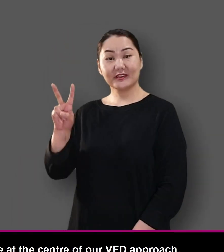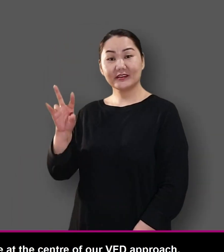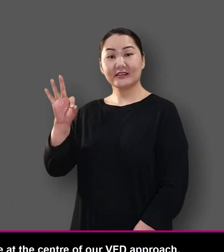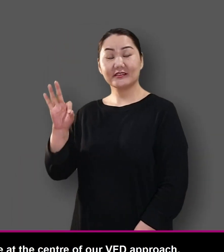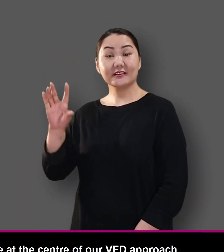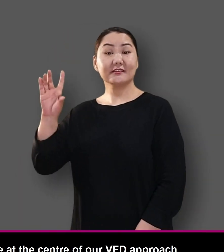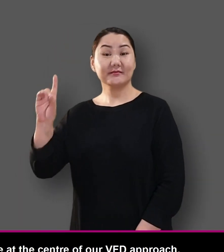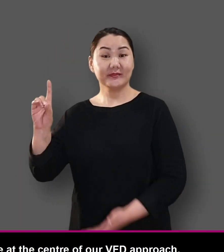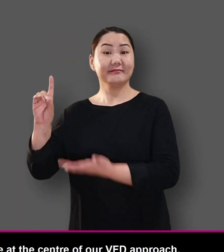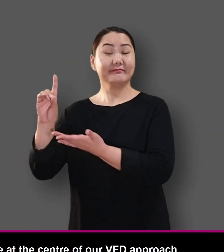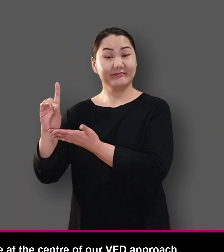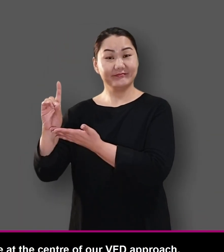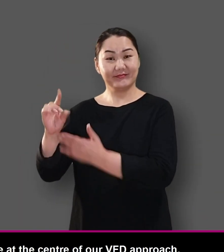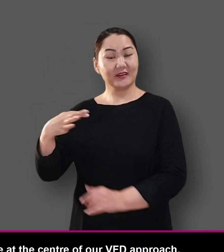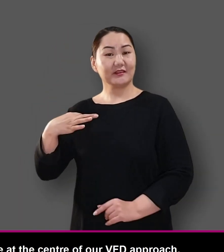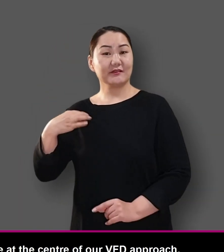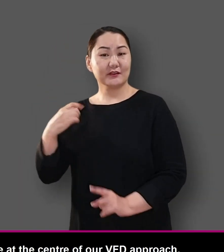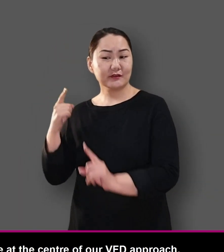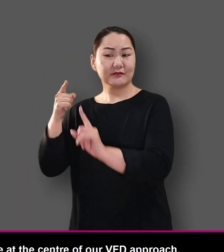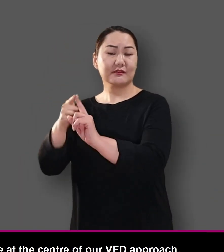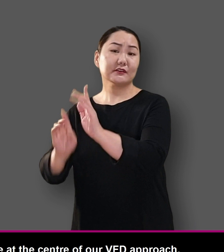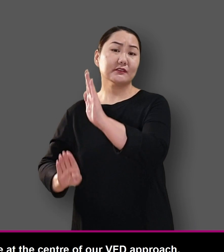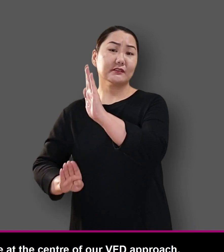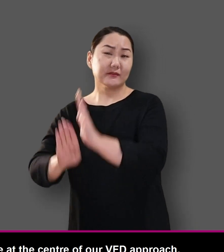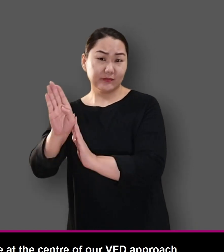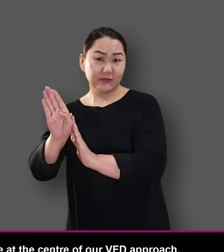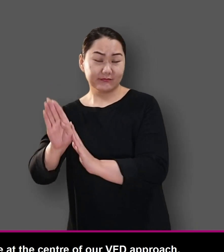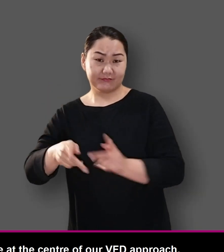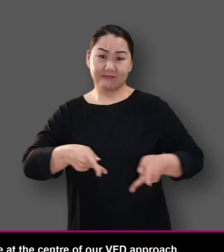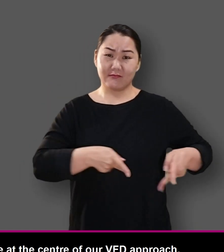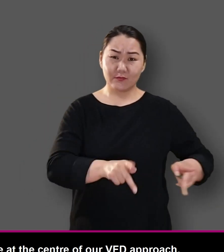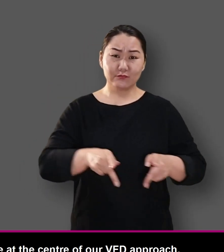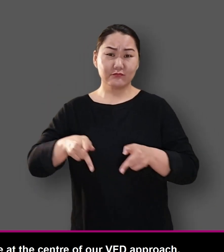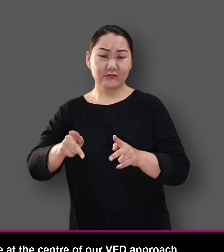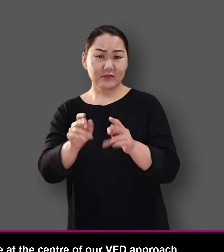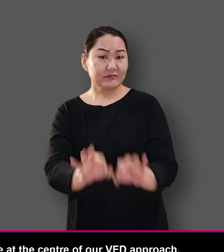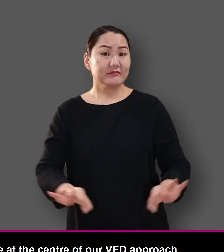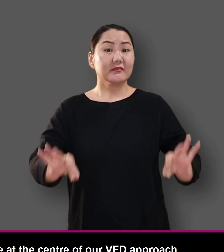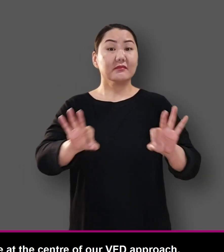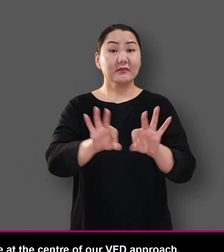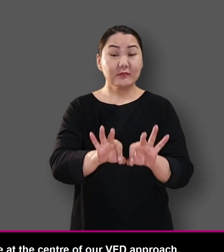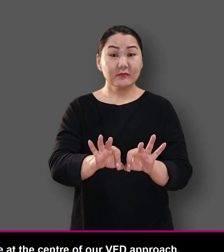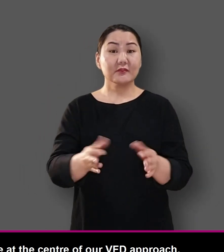The People First Principles are at the center of our VFD approach.